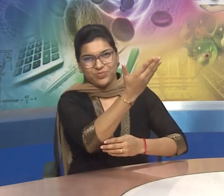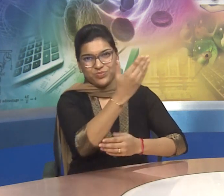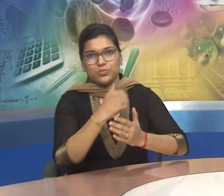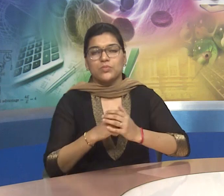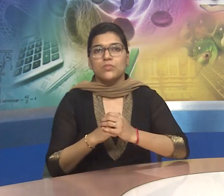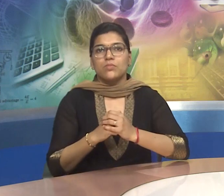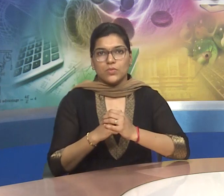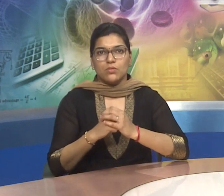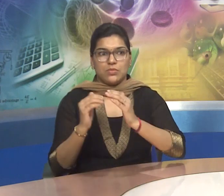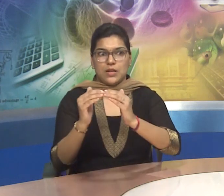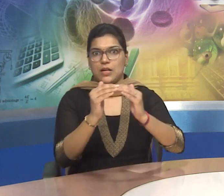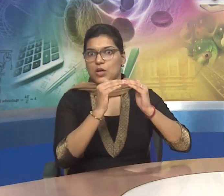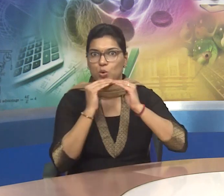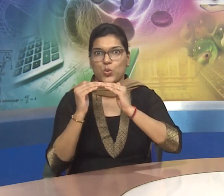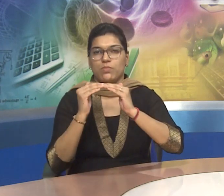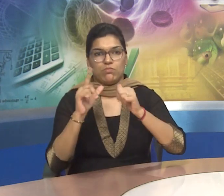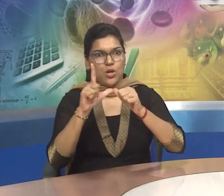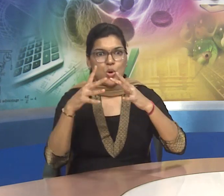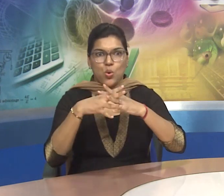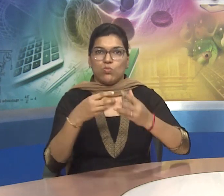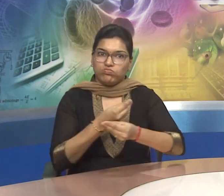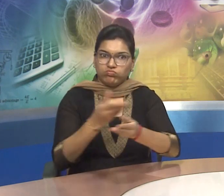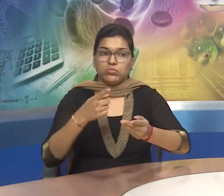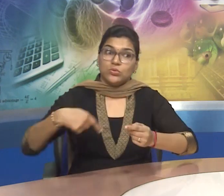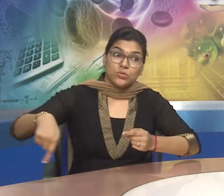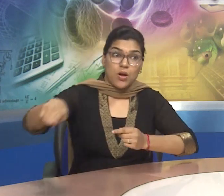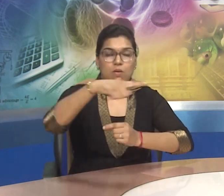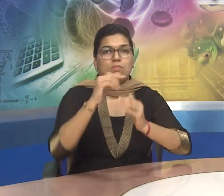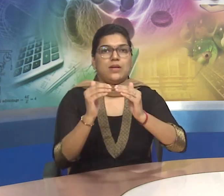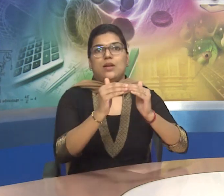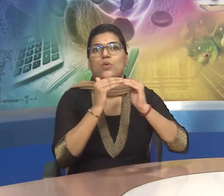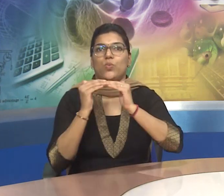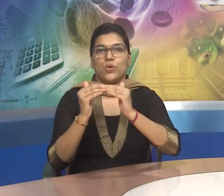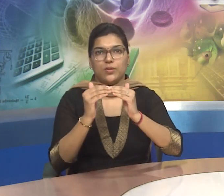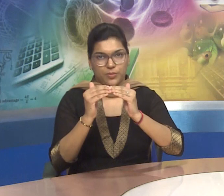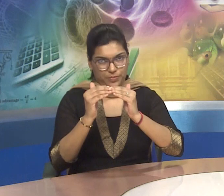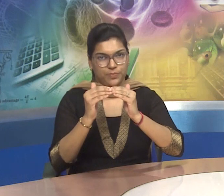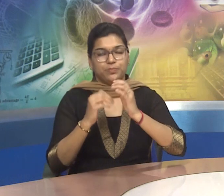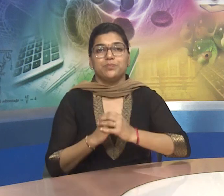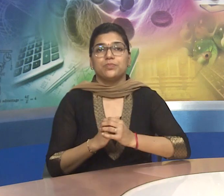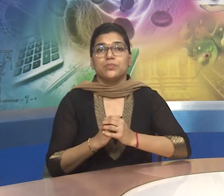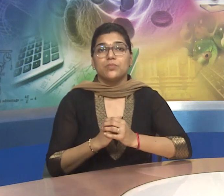The first point which comes under rights to equality is equality before law.